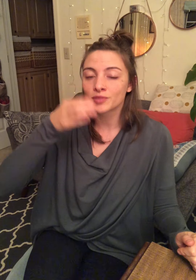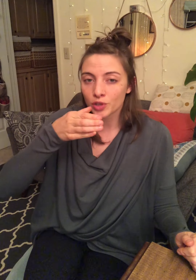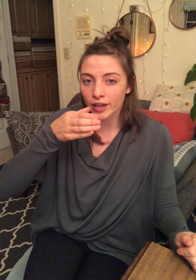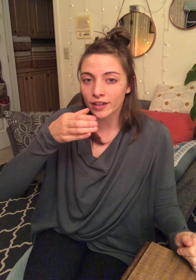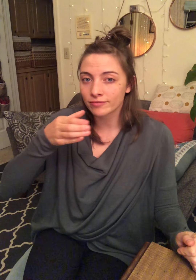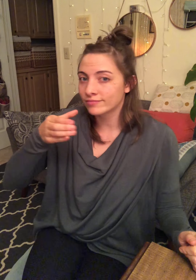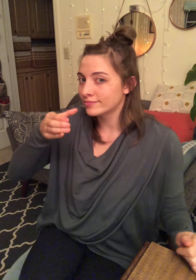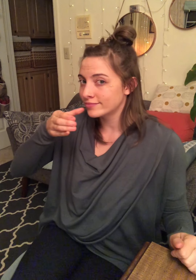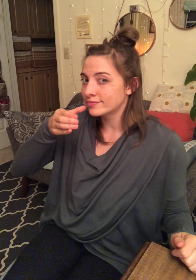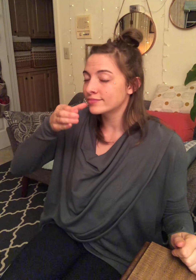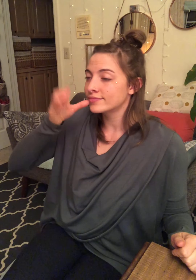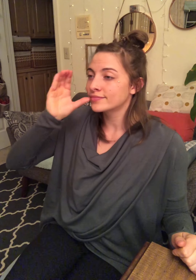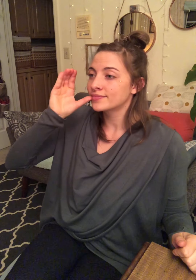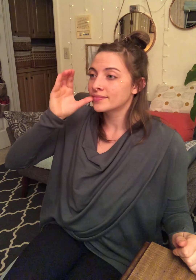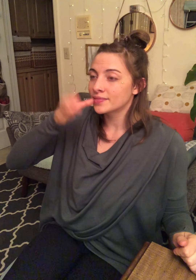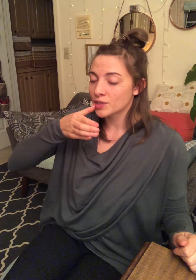Drink. Drink.